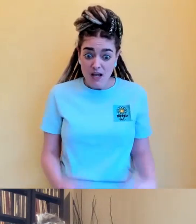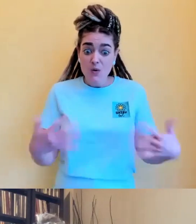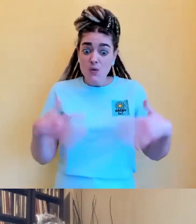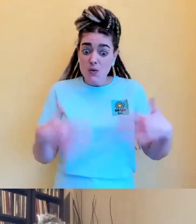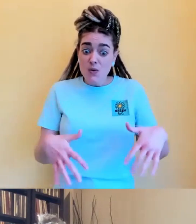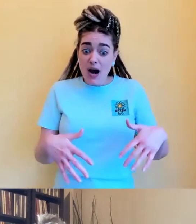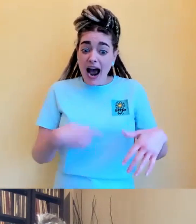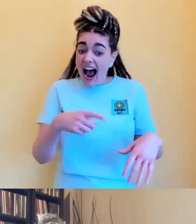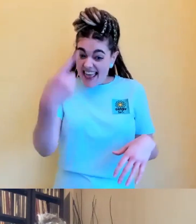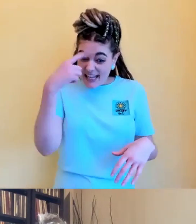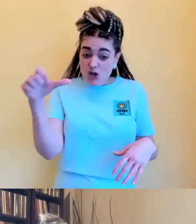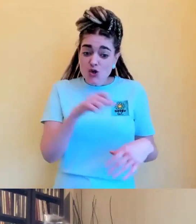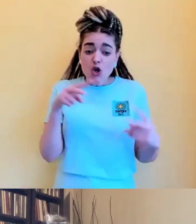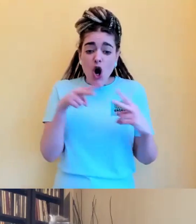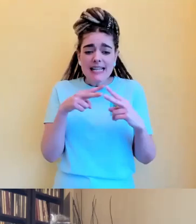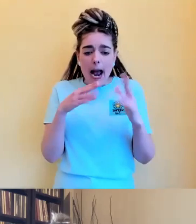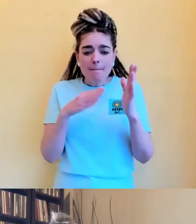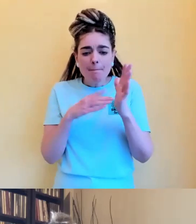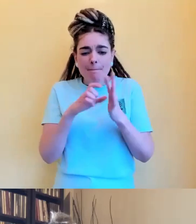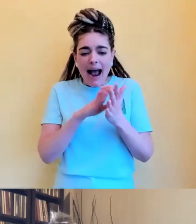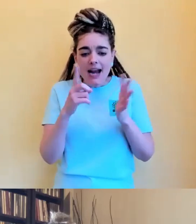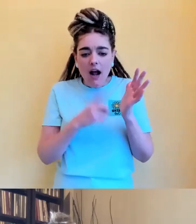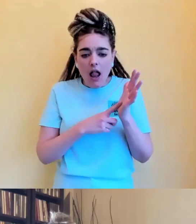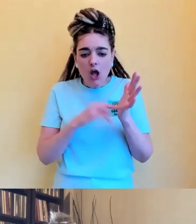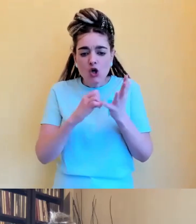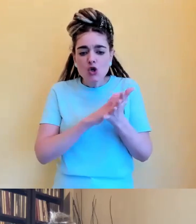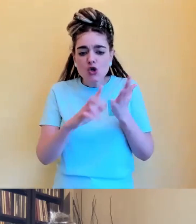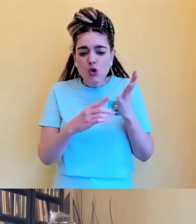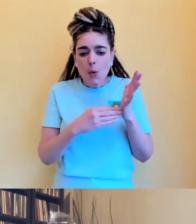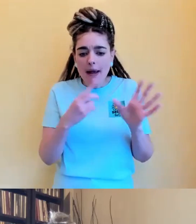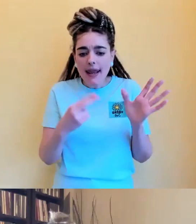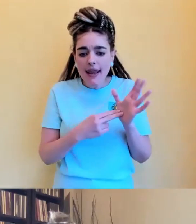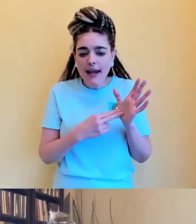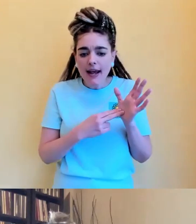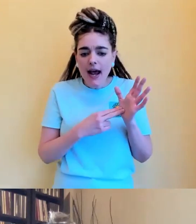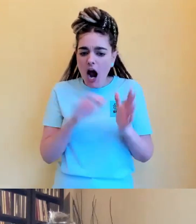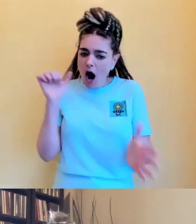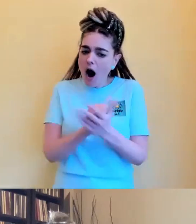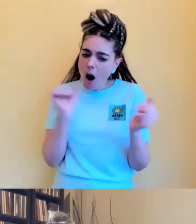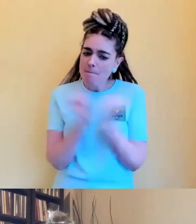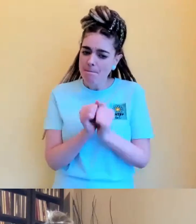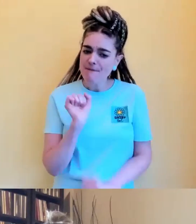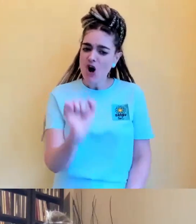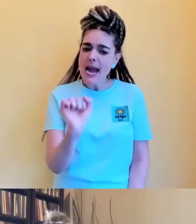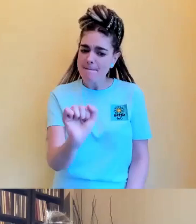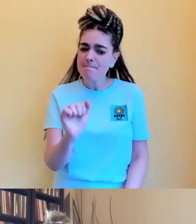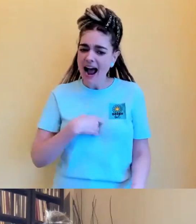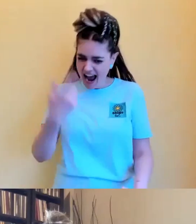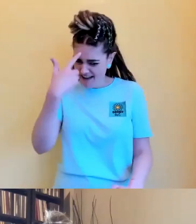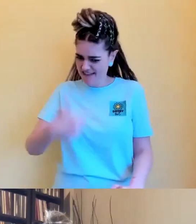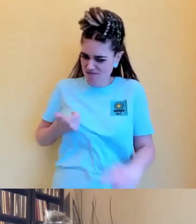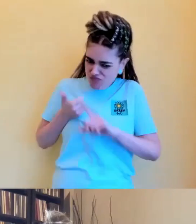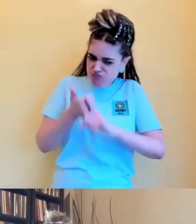think you should contact Michael Sheen, because this sounds right up his street. And I'm sure this is something that he'd support wholeheartedly.